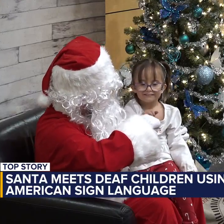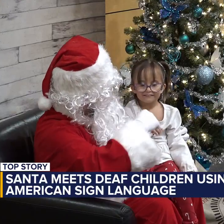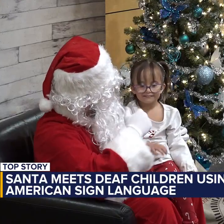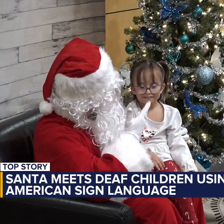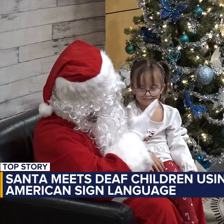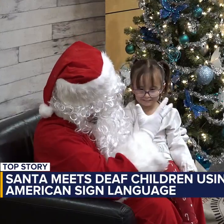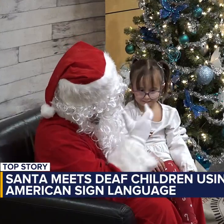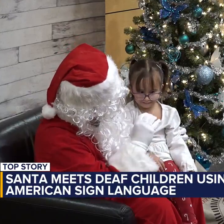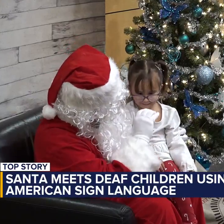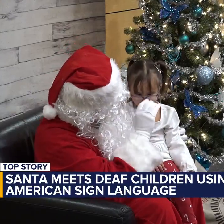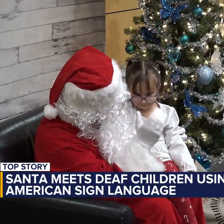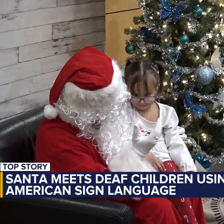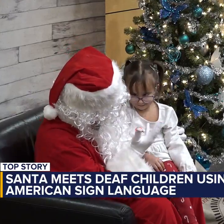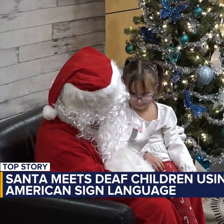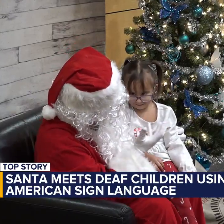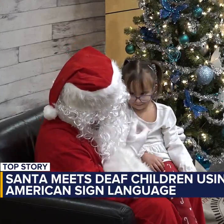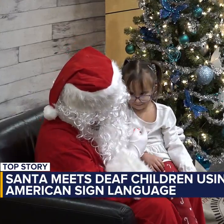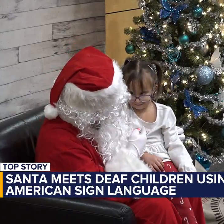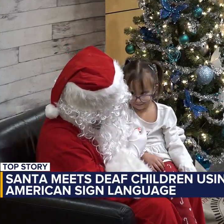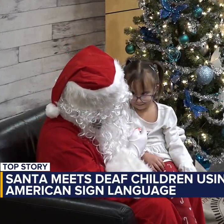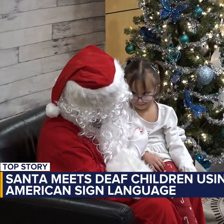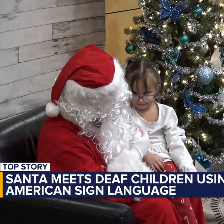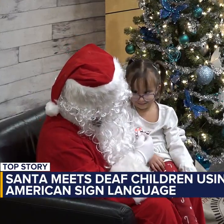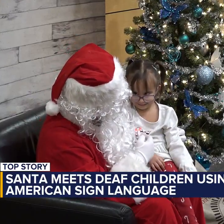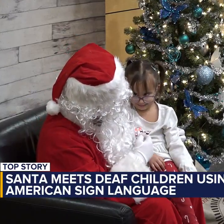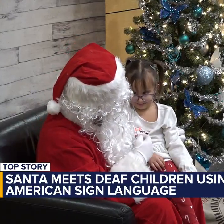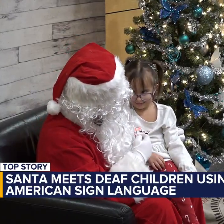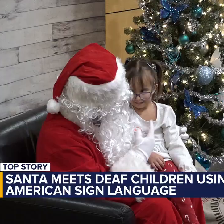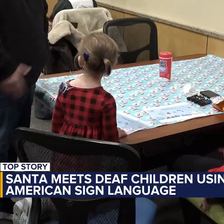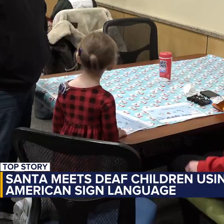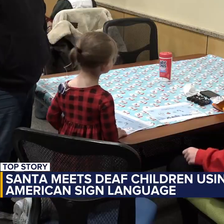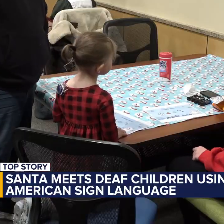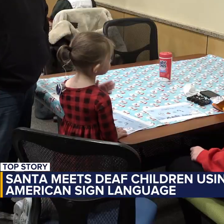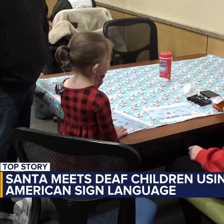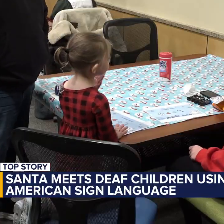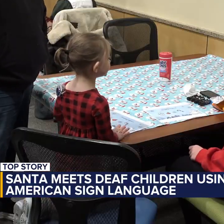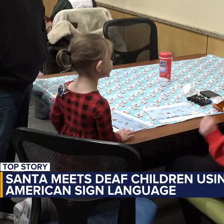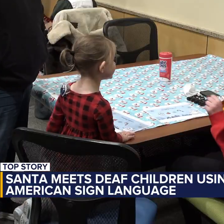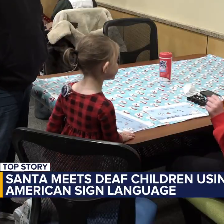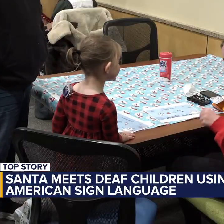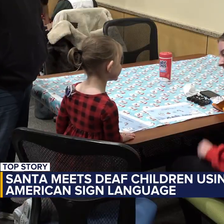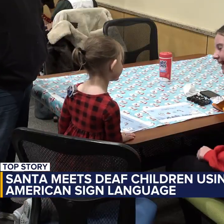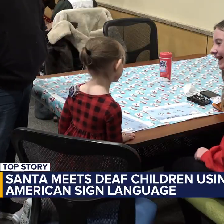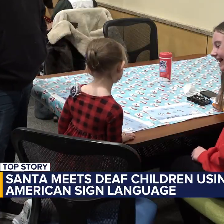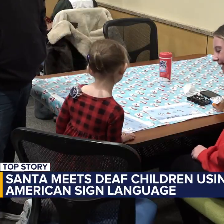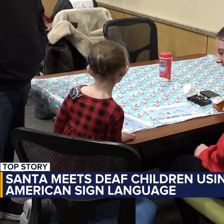access to Christmas events that she didn't have back then, and excited for what it can do to build them